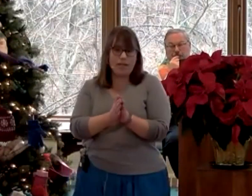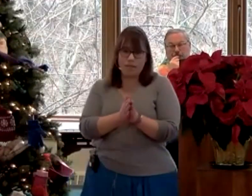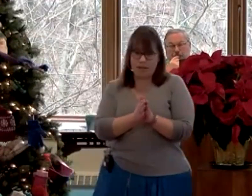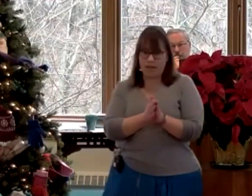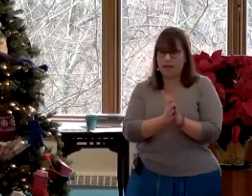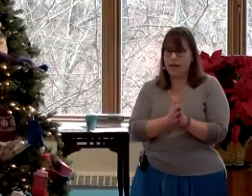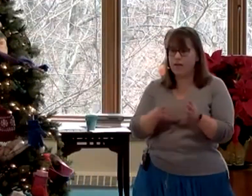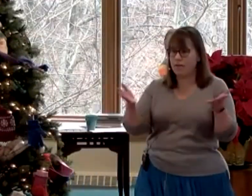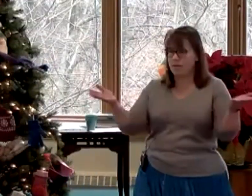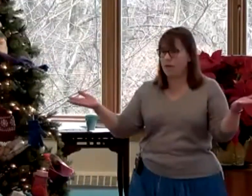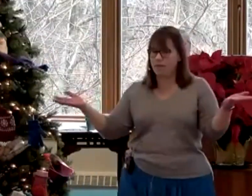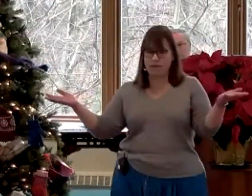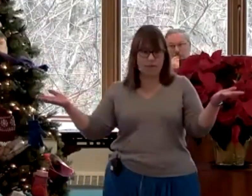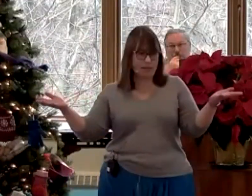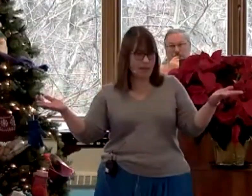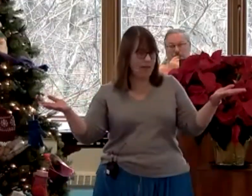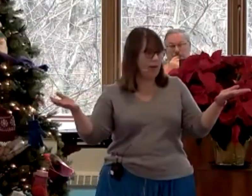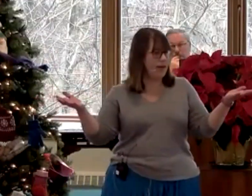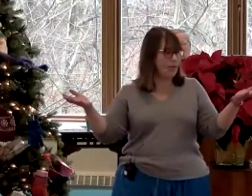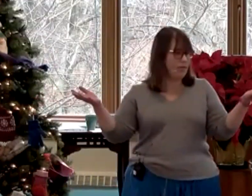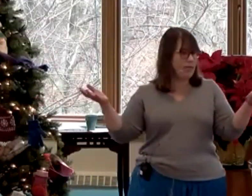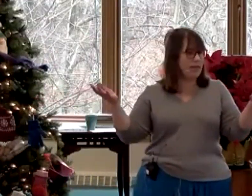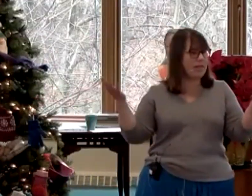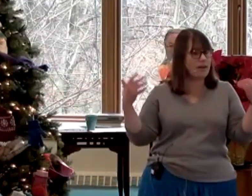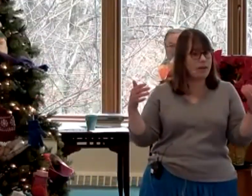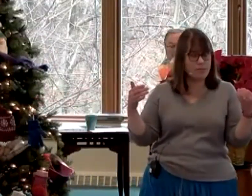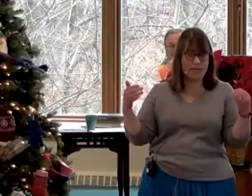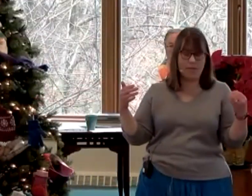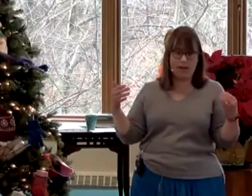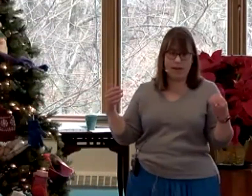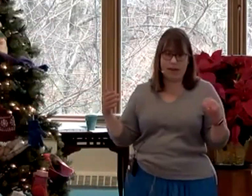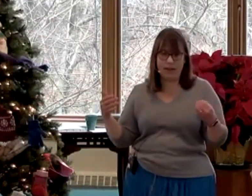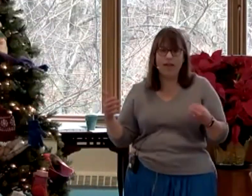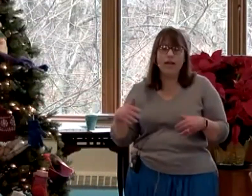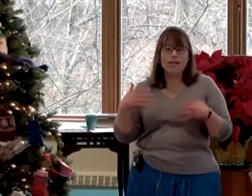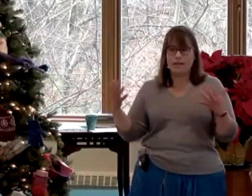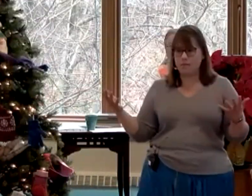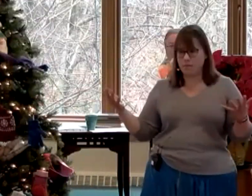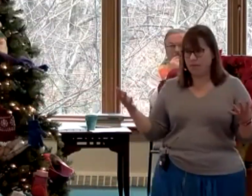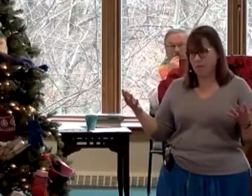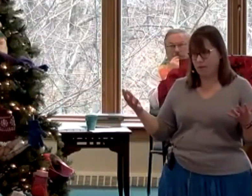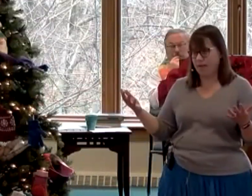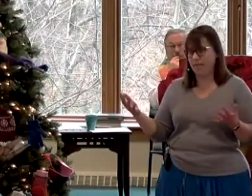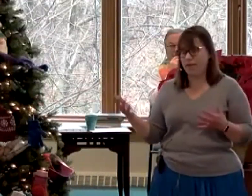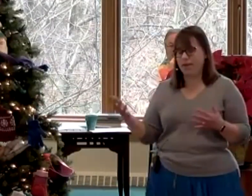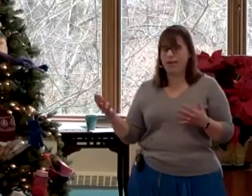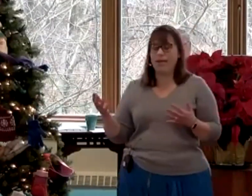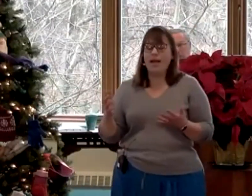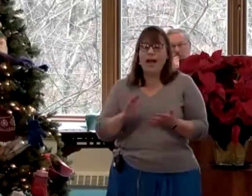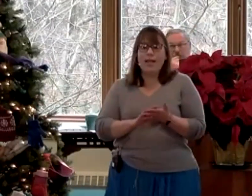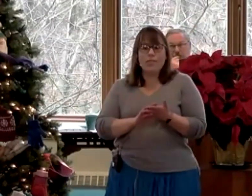family celebrates Hanukkah. I know there's some other families here at UUCDC that also celebrate Hanukkah. Tonight will be the fourth night of